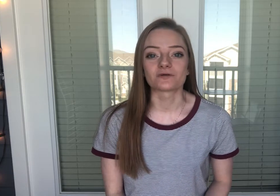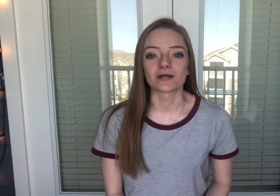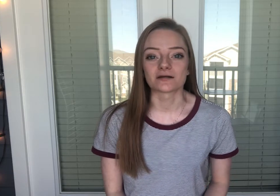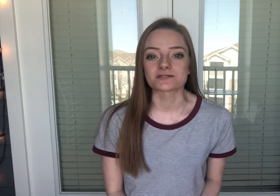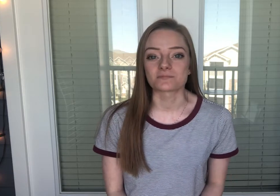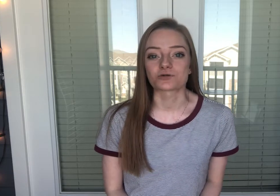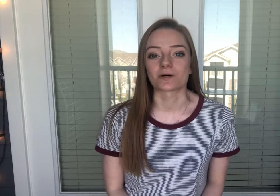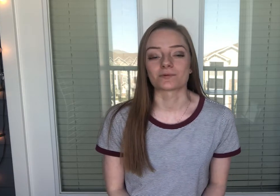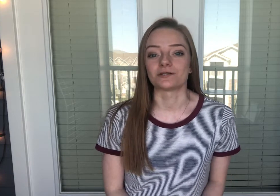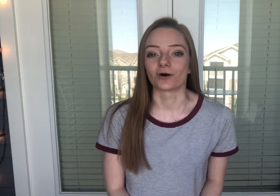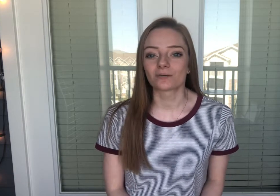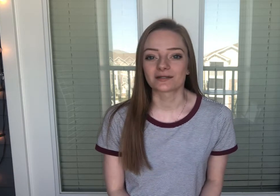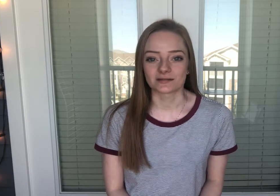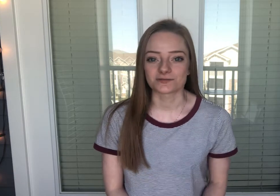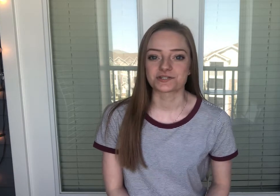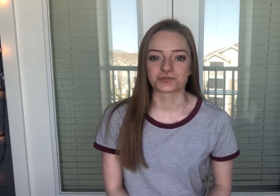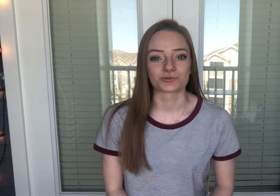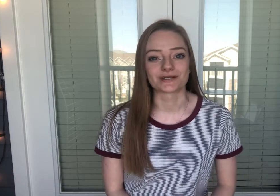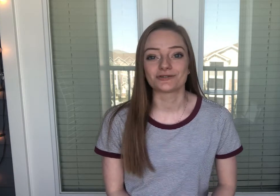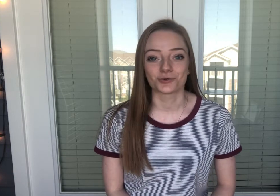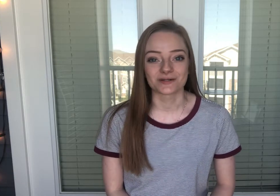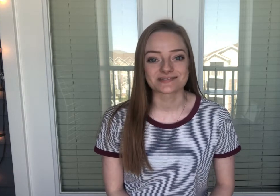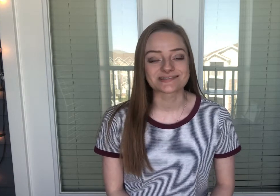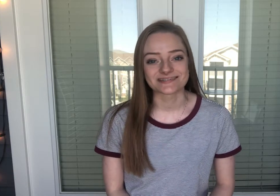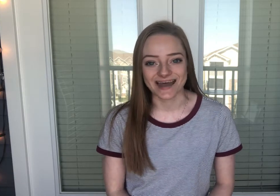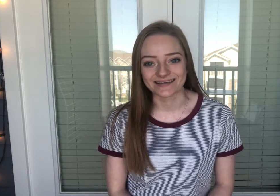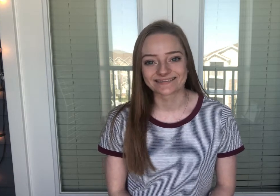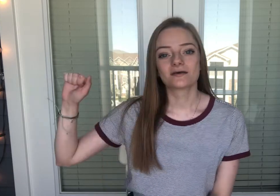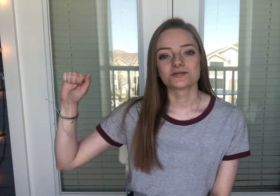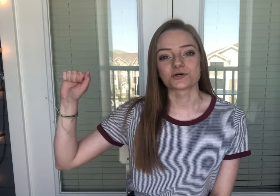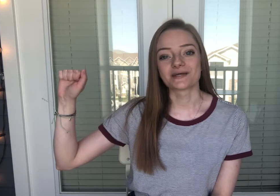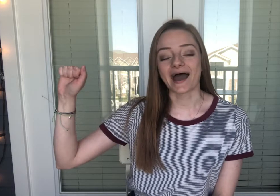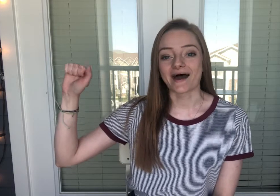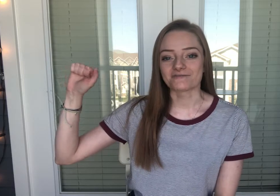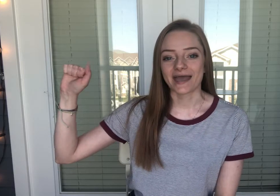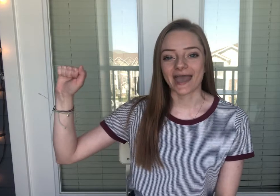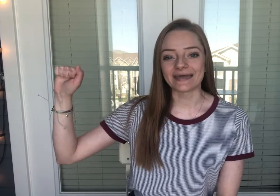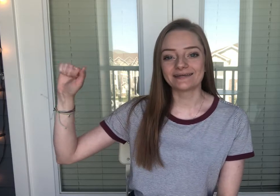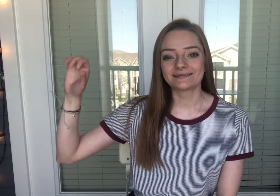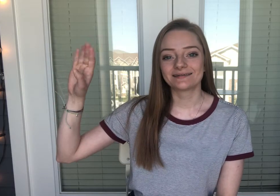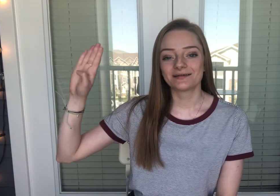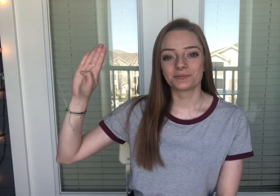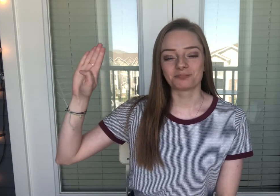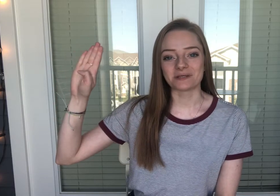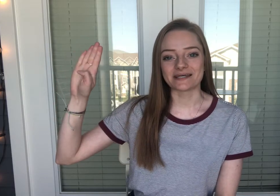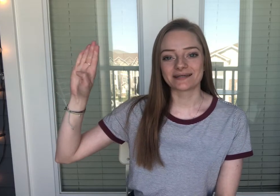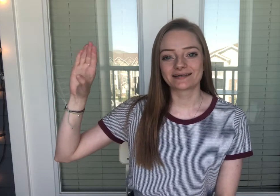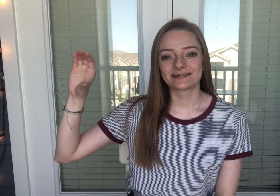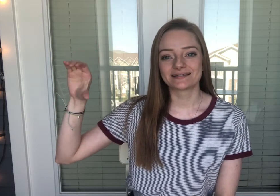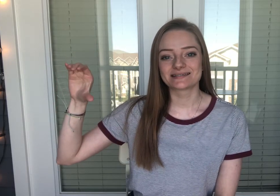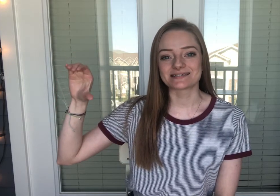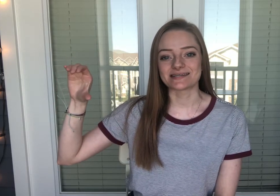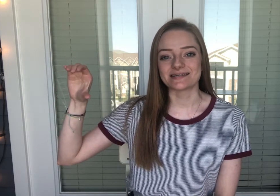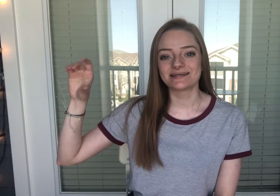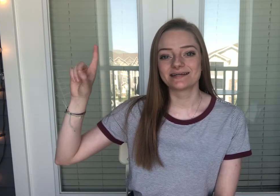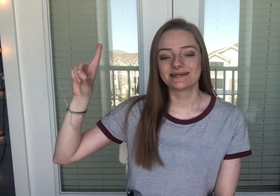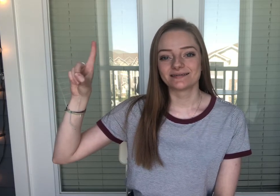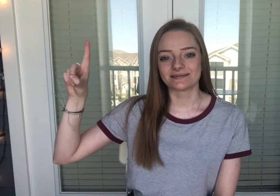letters up to what we know, and then I'll teach you 3 new ones today. So we have A, B, C,